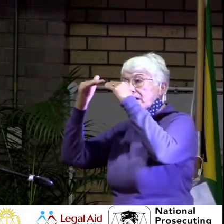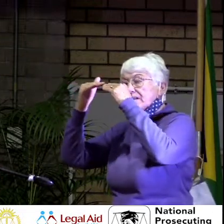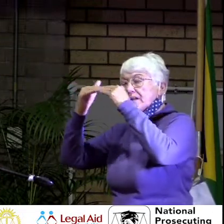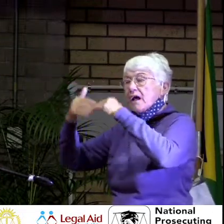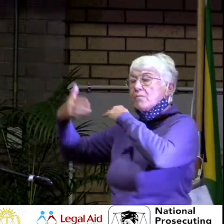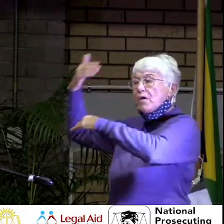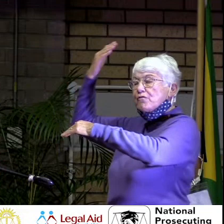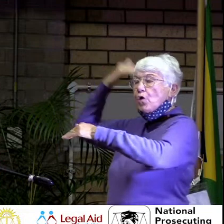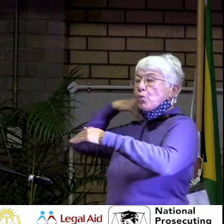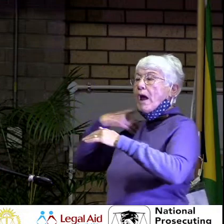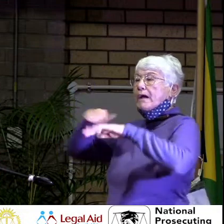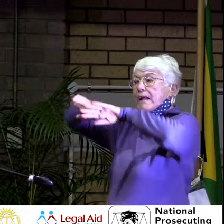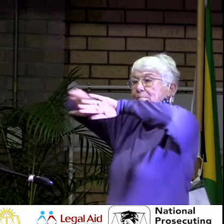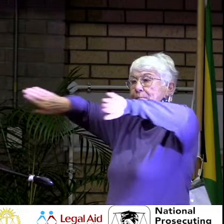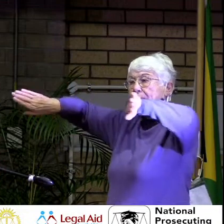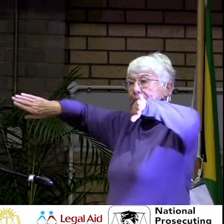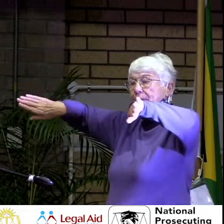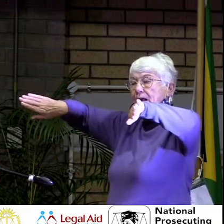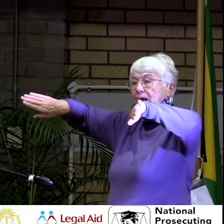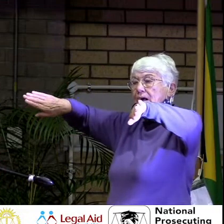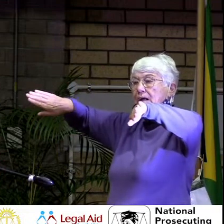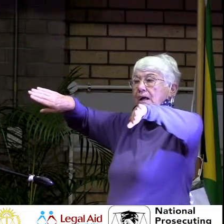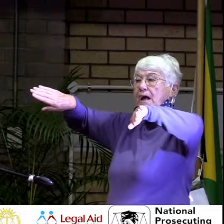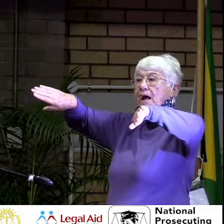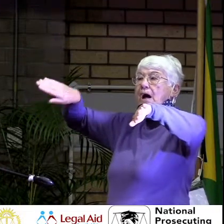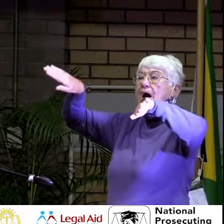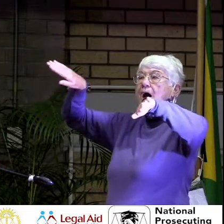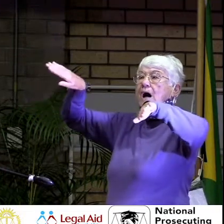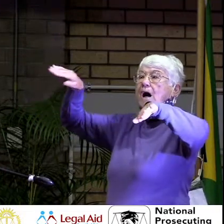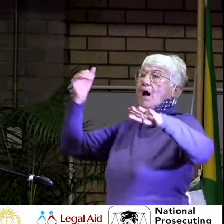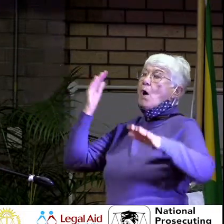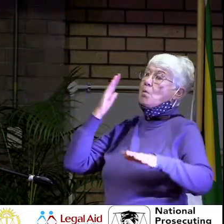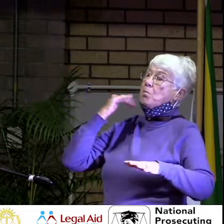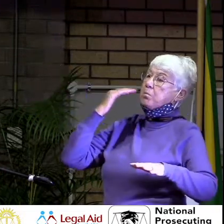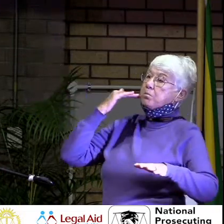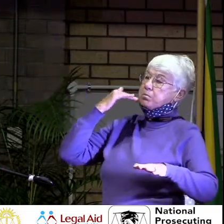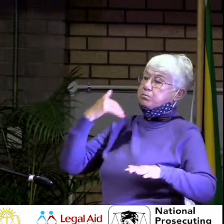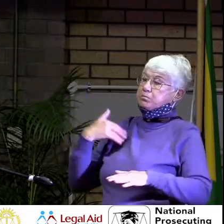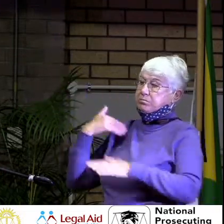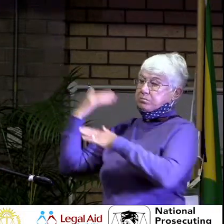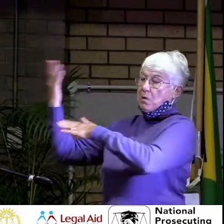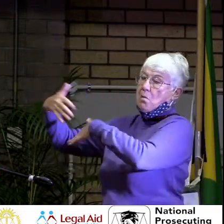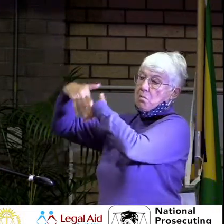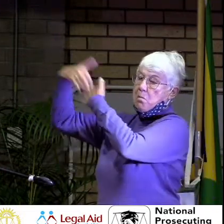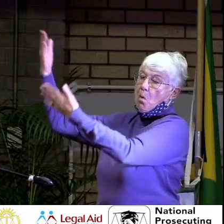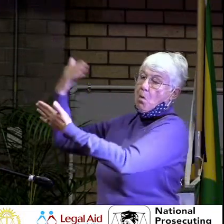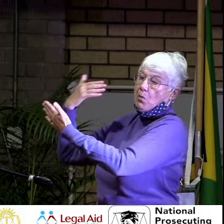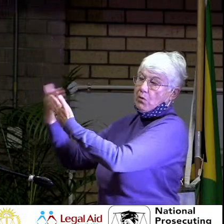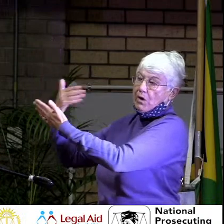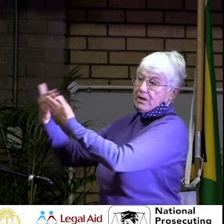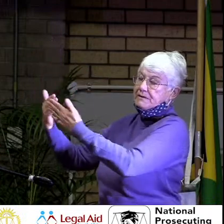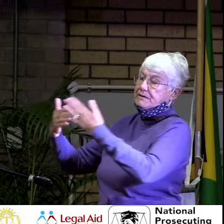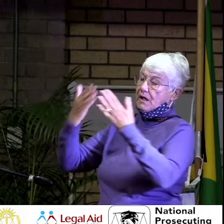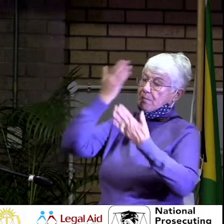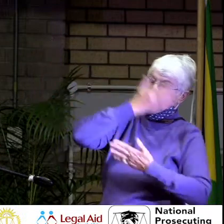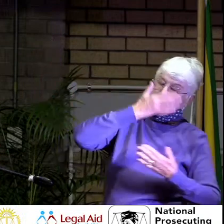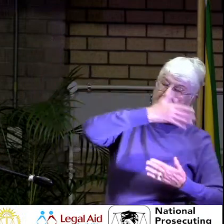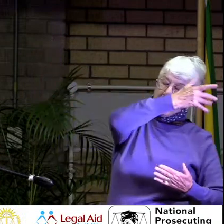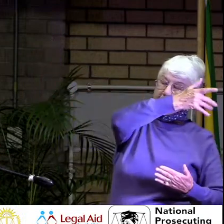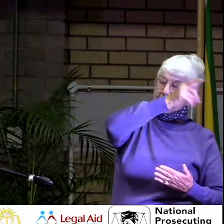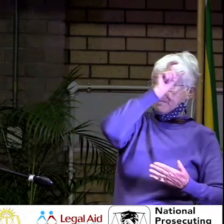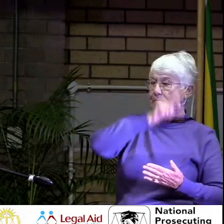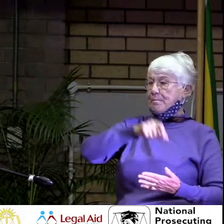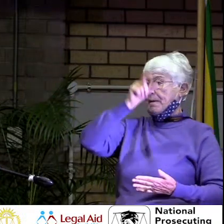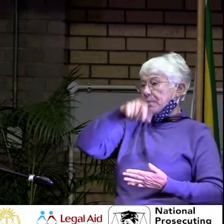where white people were legally given more rights than black people. Now we have